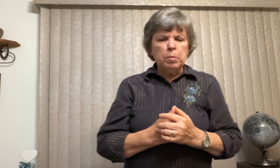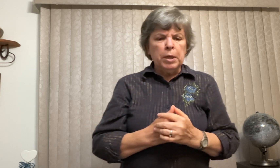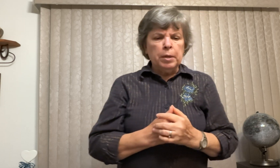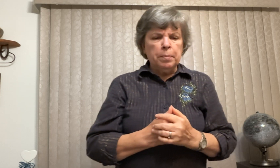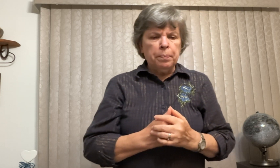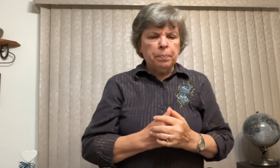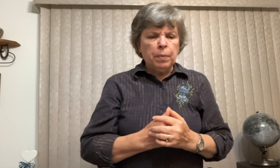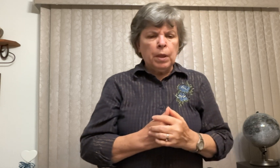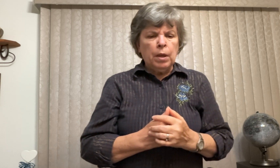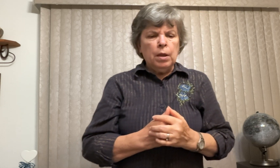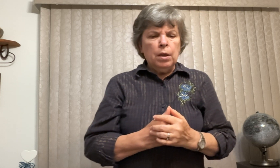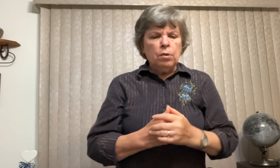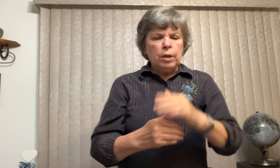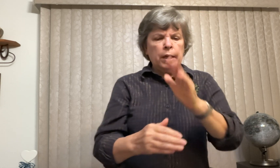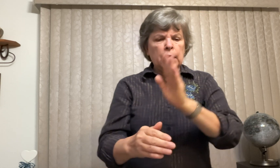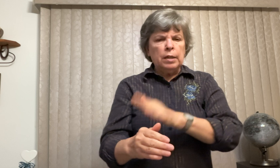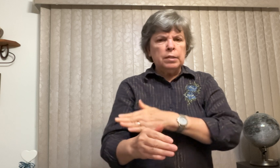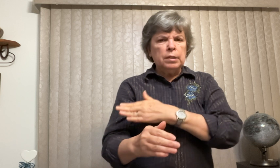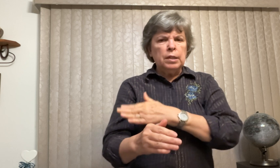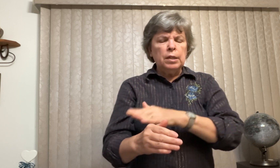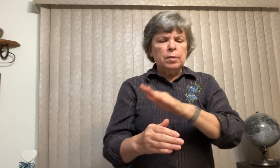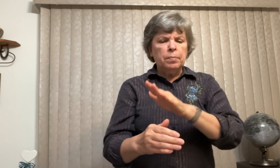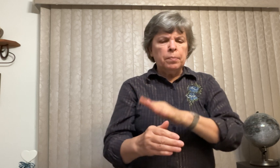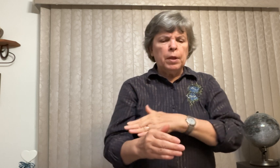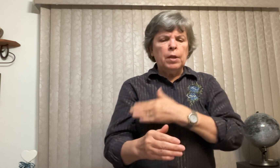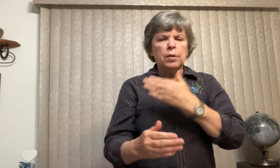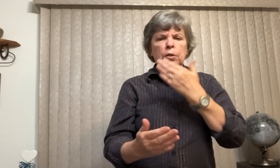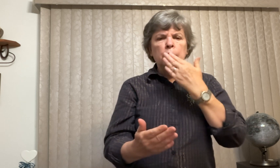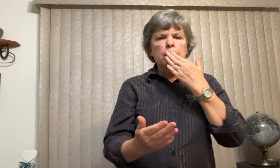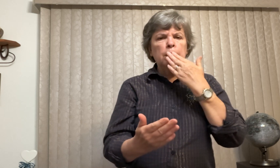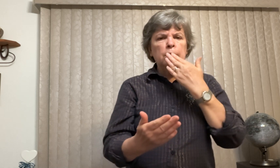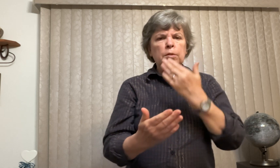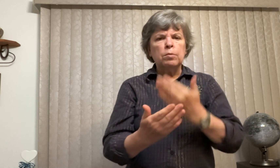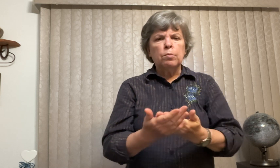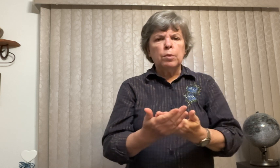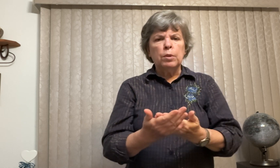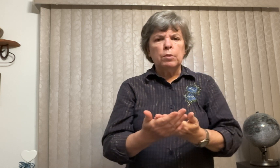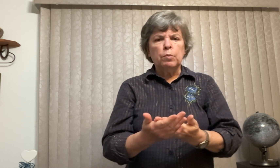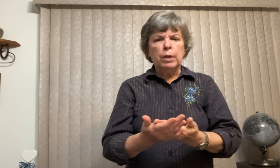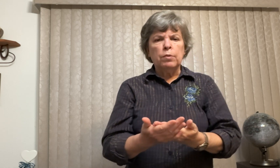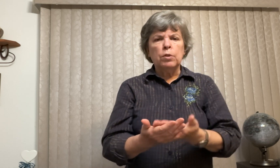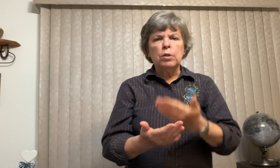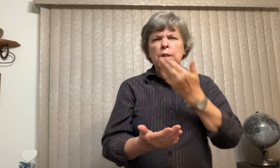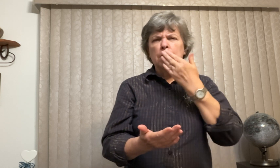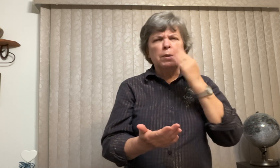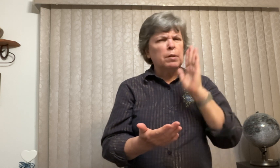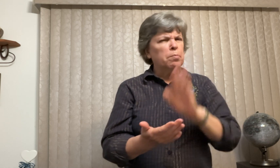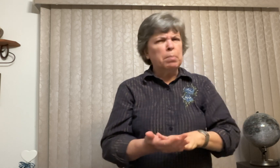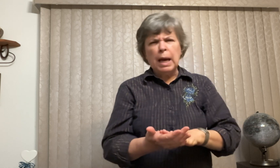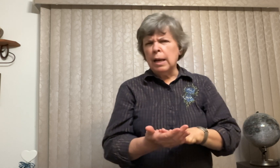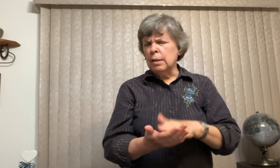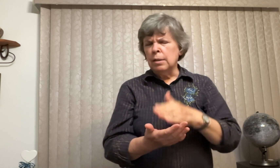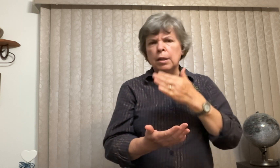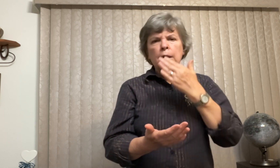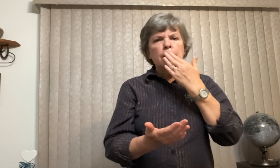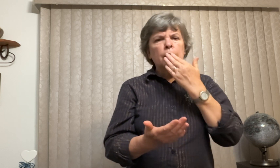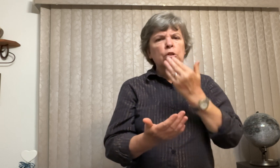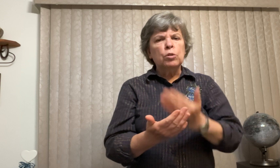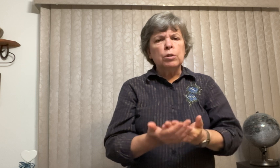Obey. Okay, I sing the goodness. We have good, and then we have bad. Good